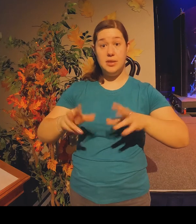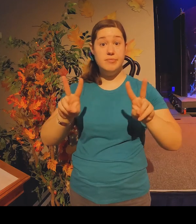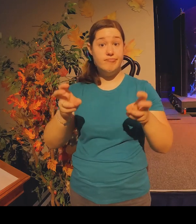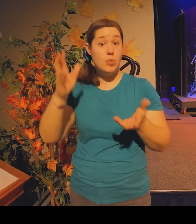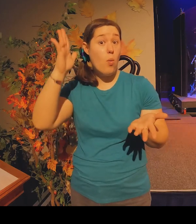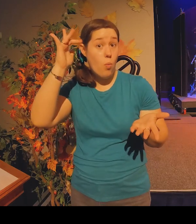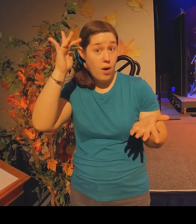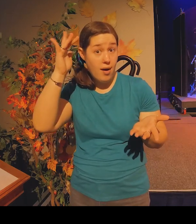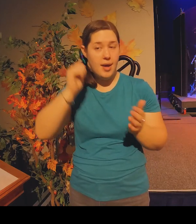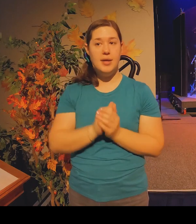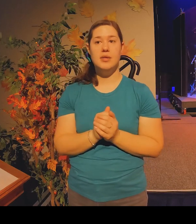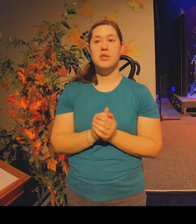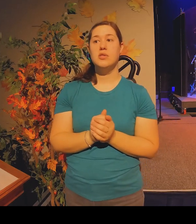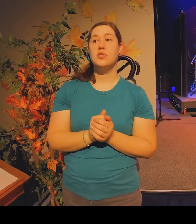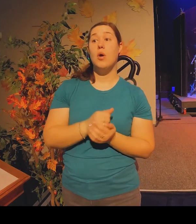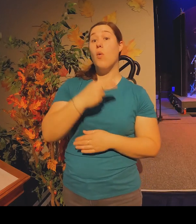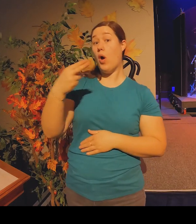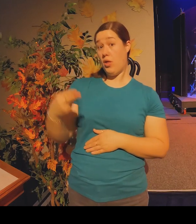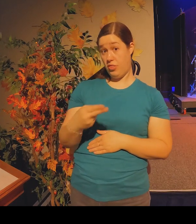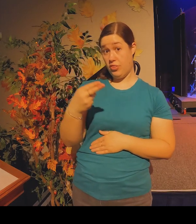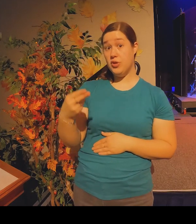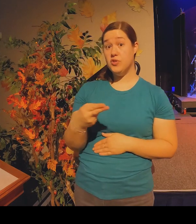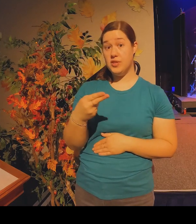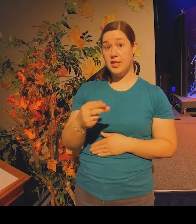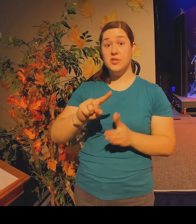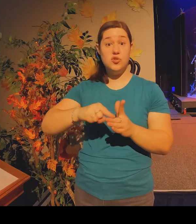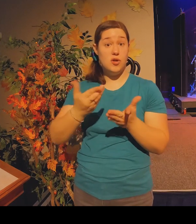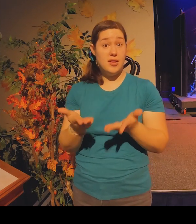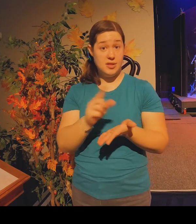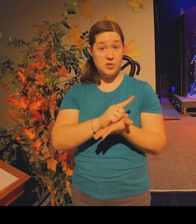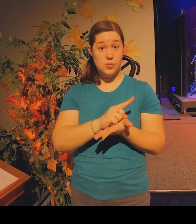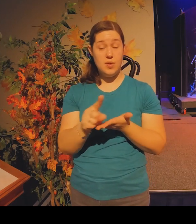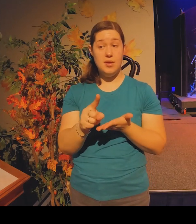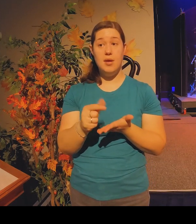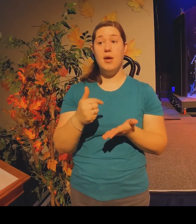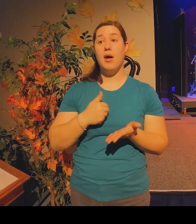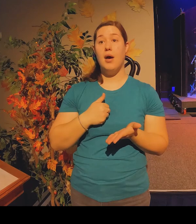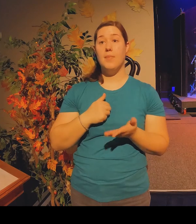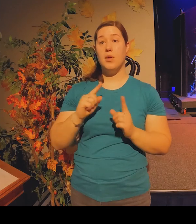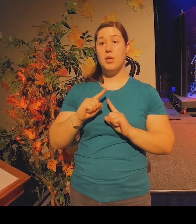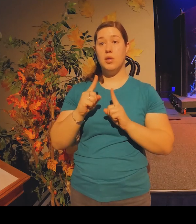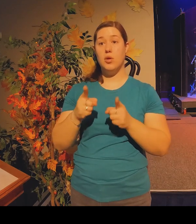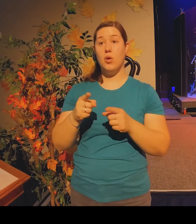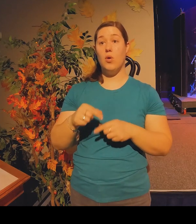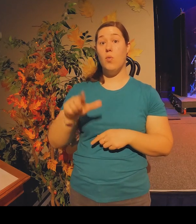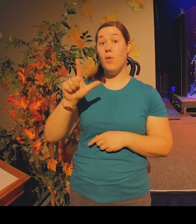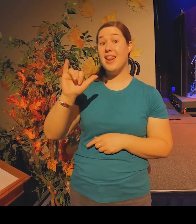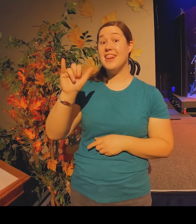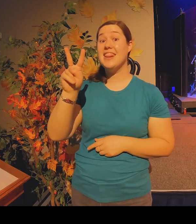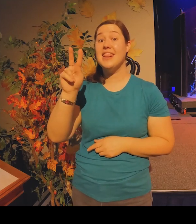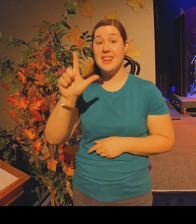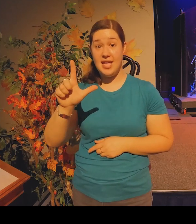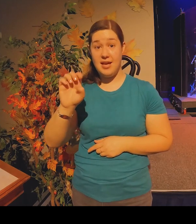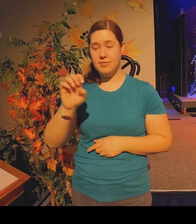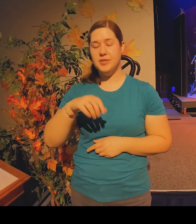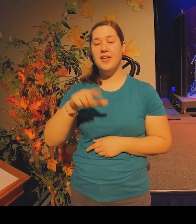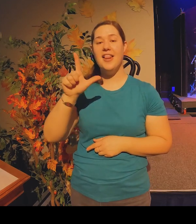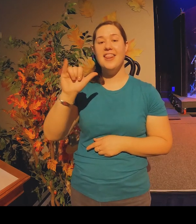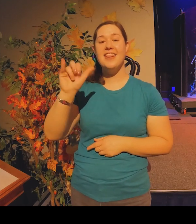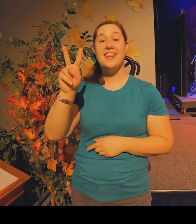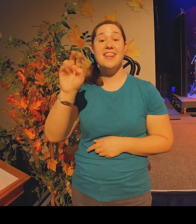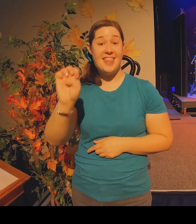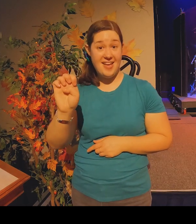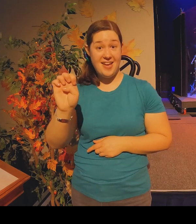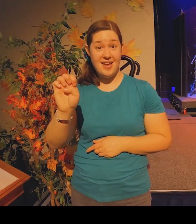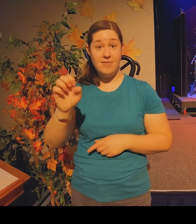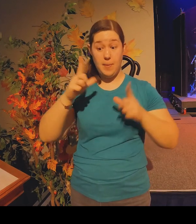go live on Facebook and answer some more of your questions related to this series. And you'll be able to go back and listen or watch the